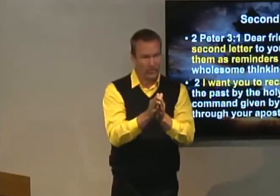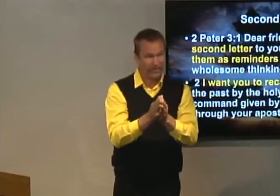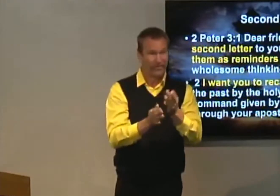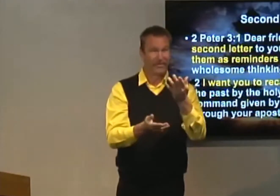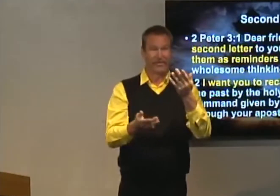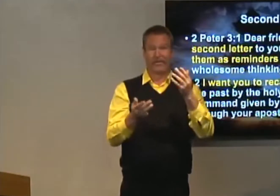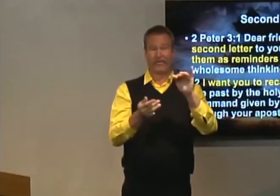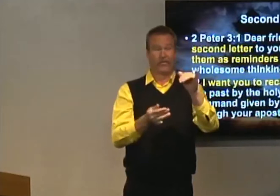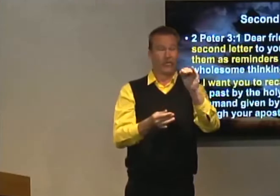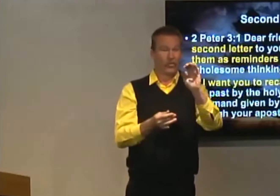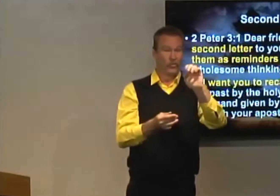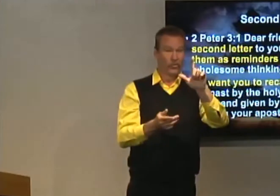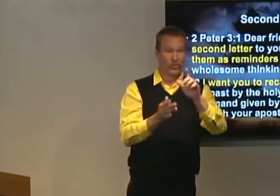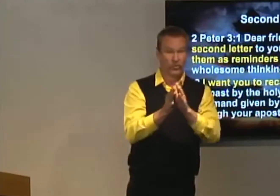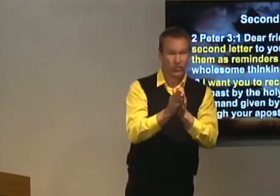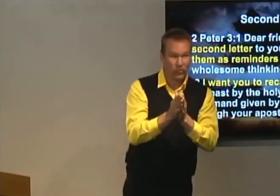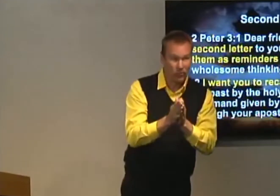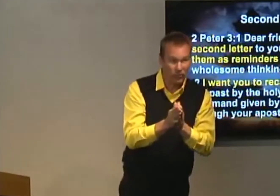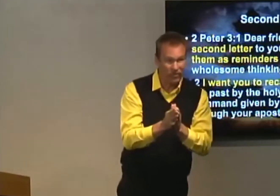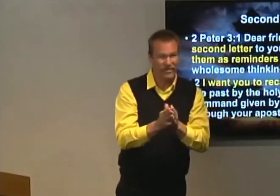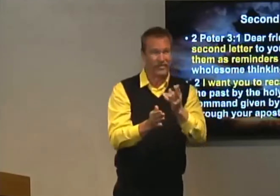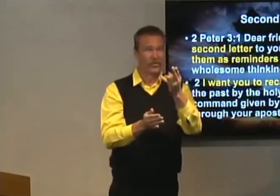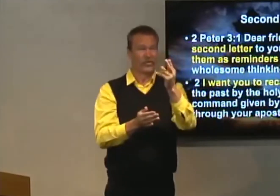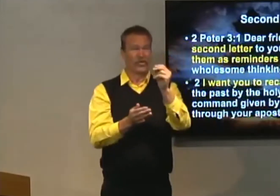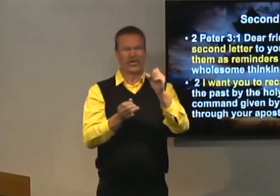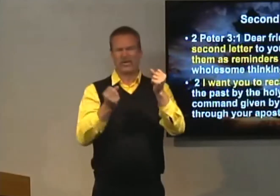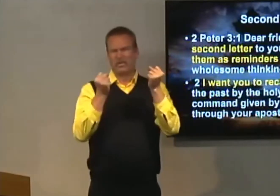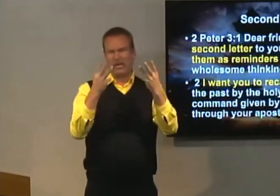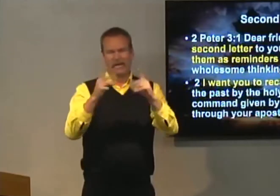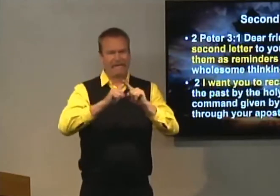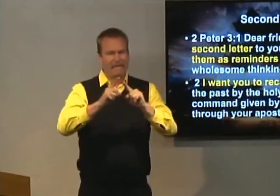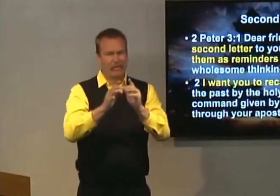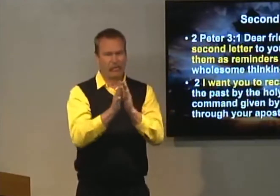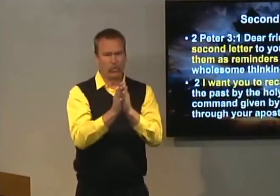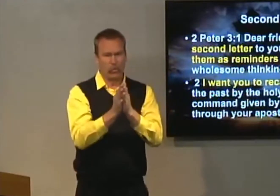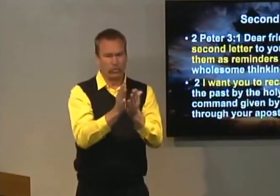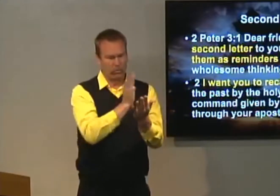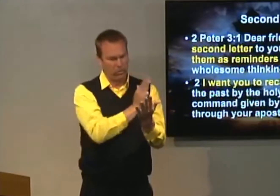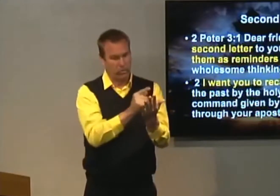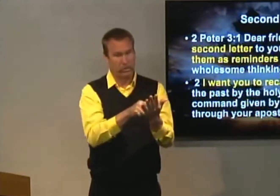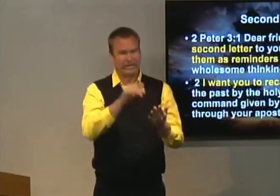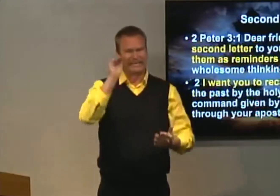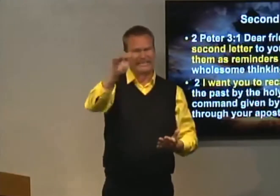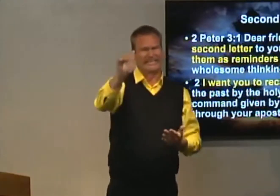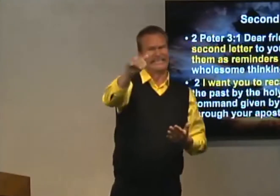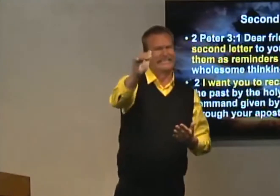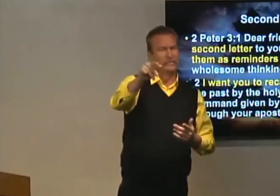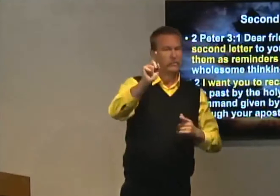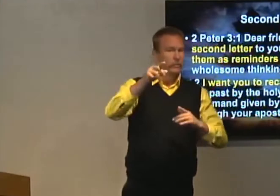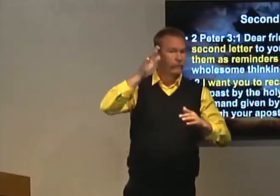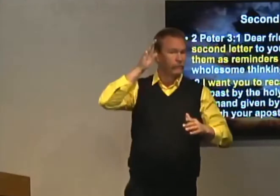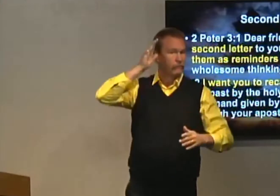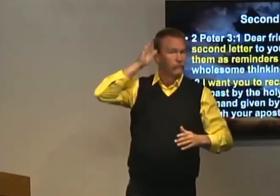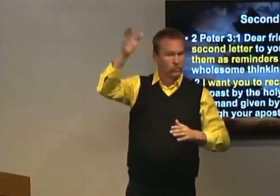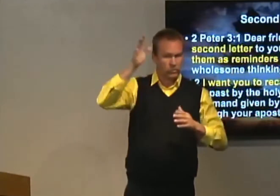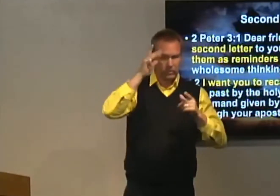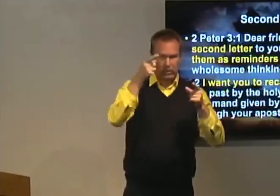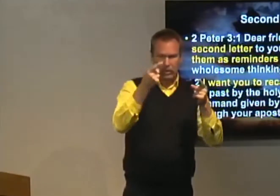You know, in all of the different books that of the Bible that had been put down, all of the different prophets that had written, Joel and all